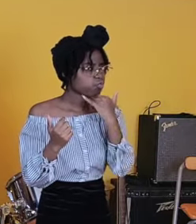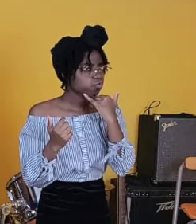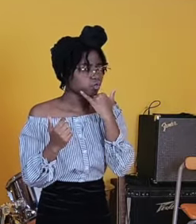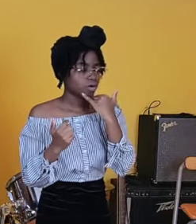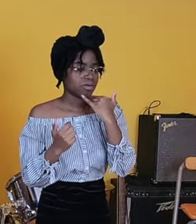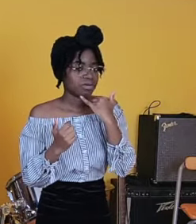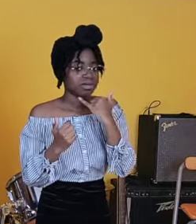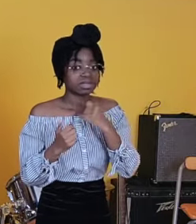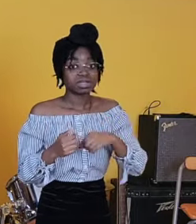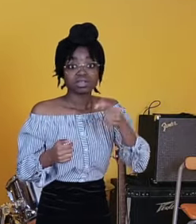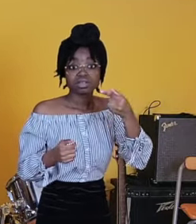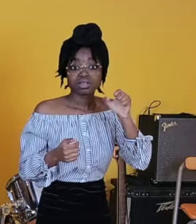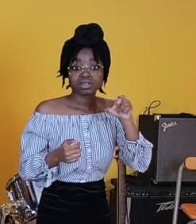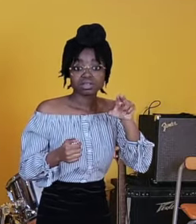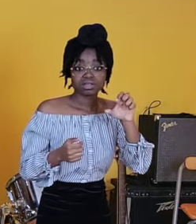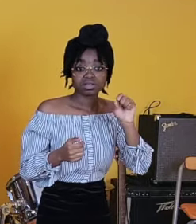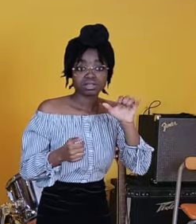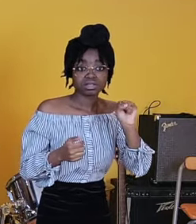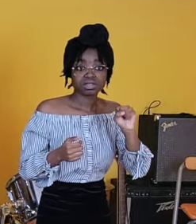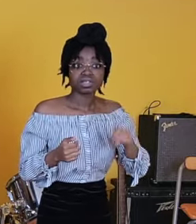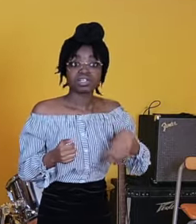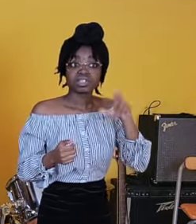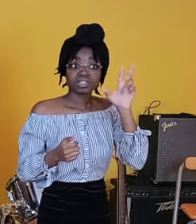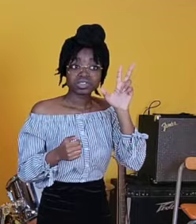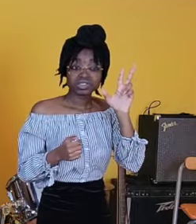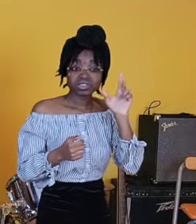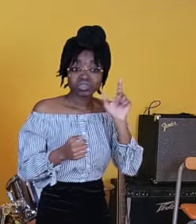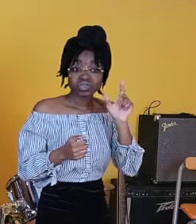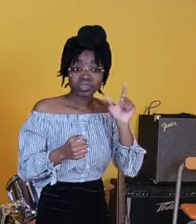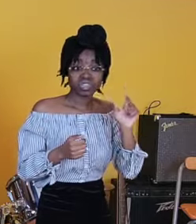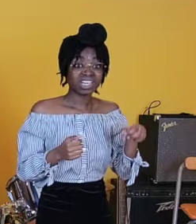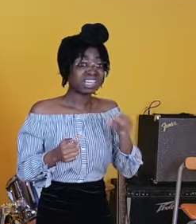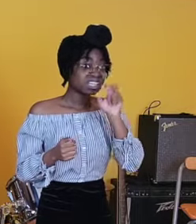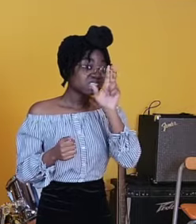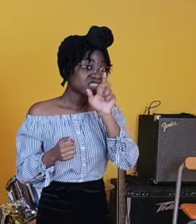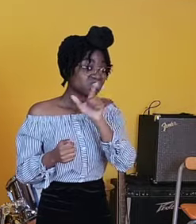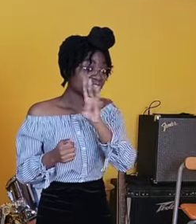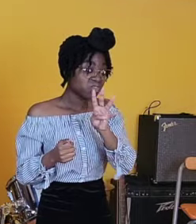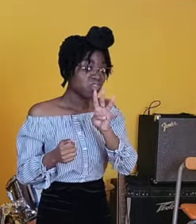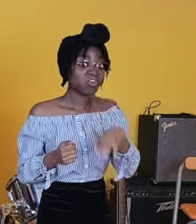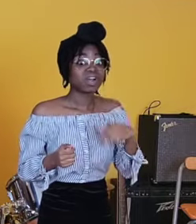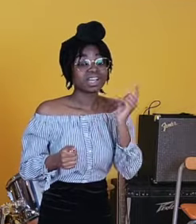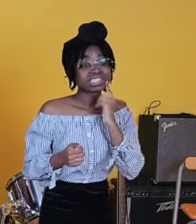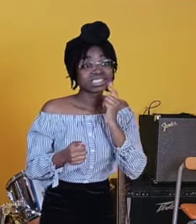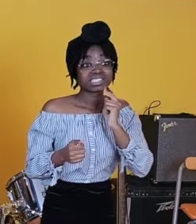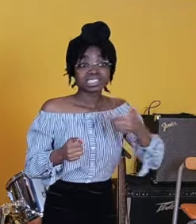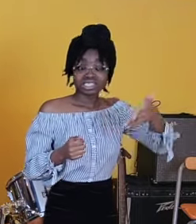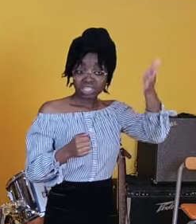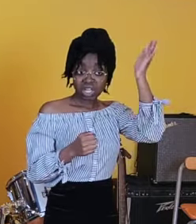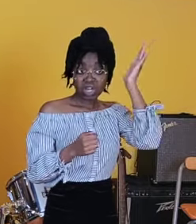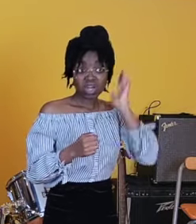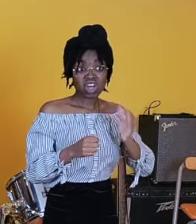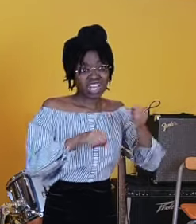reading. Genesis 3:24, which says that God drove them out of the garden and